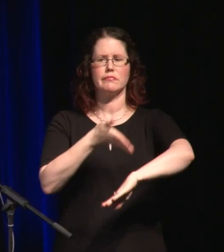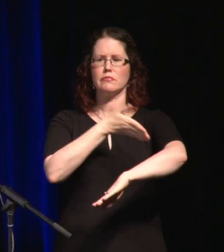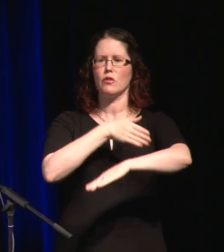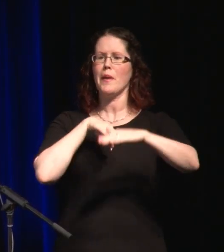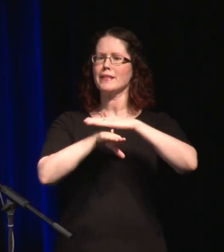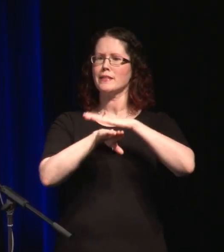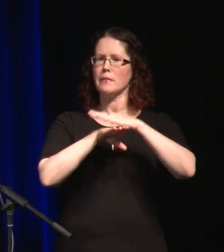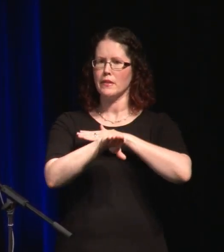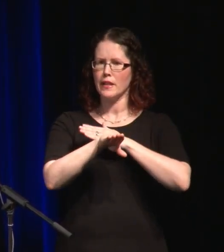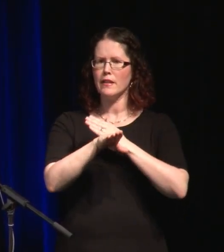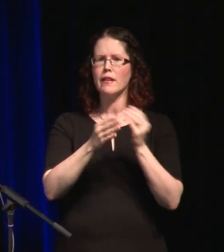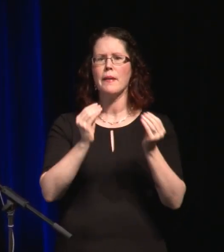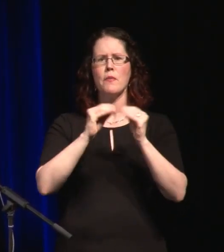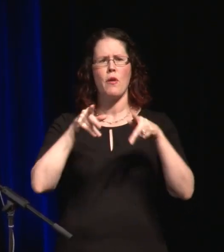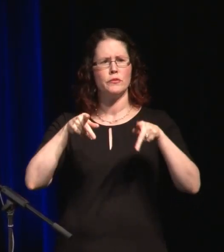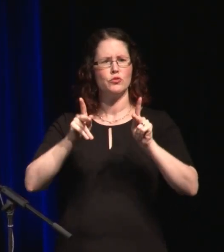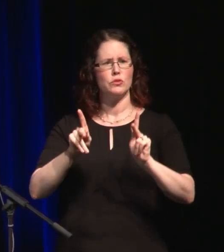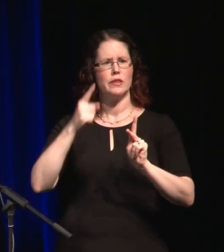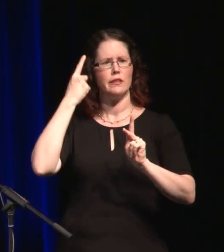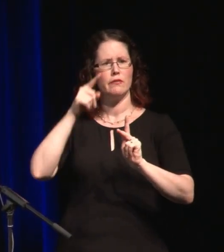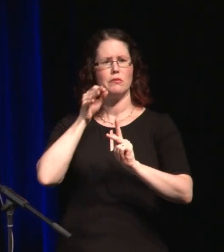for training programs.